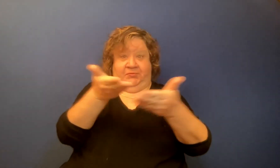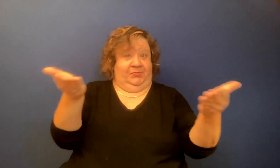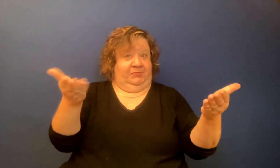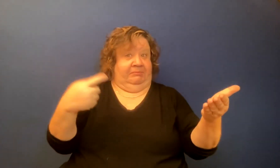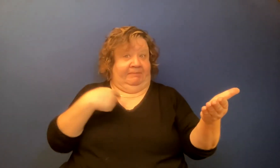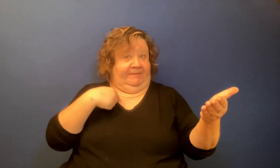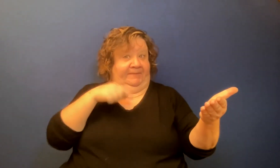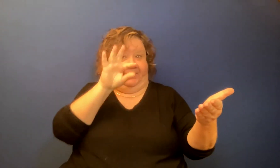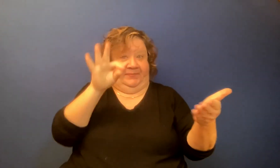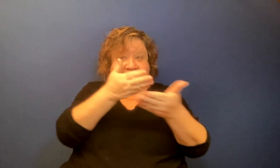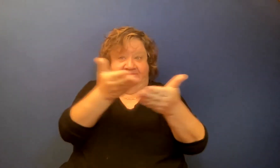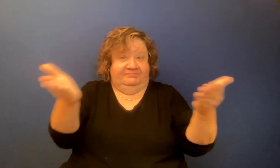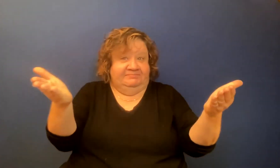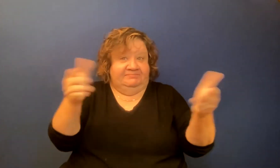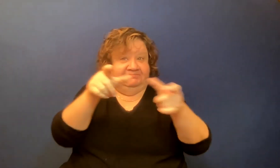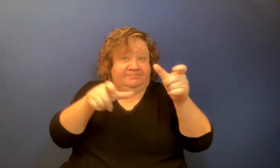what